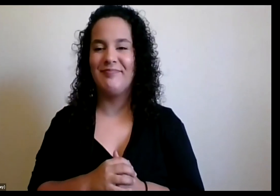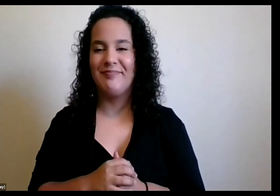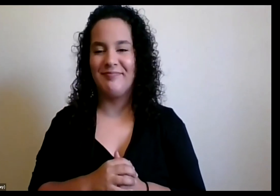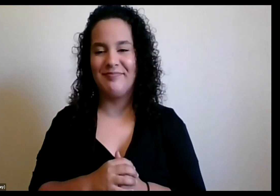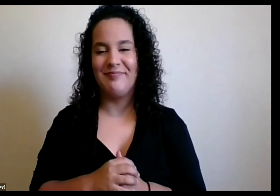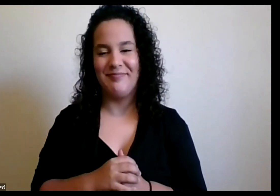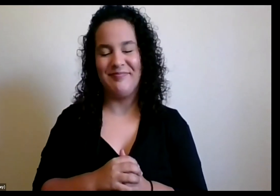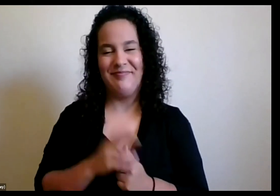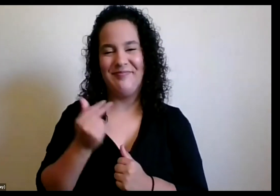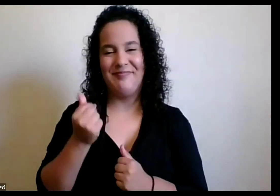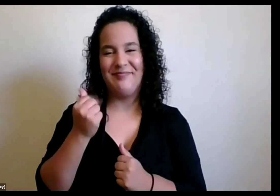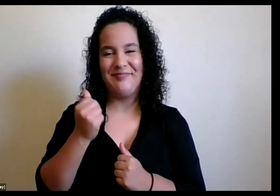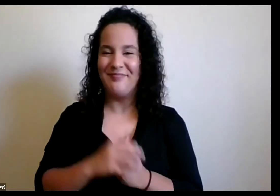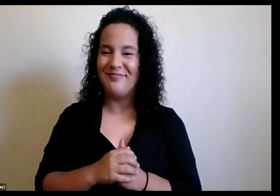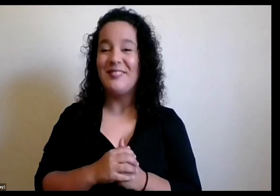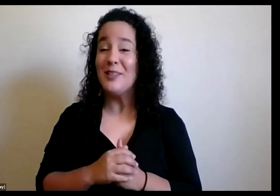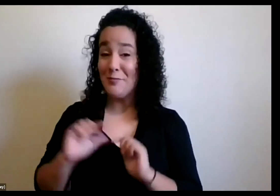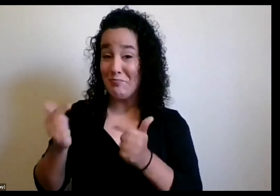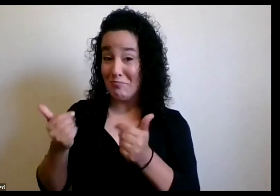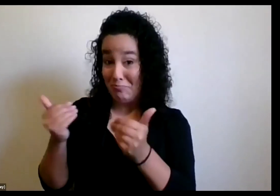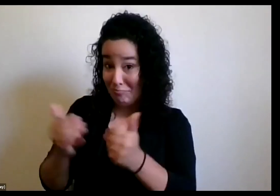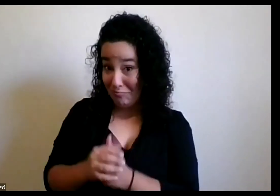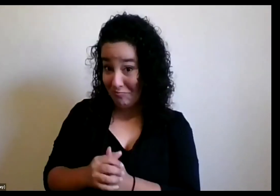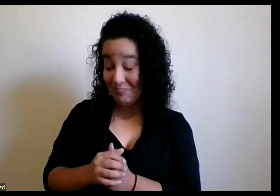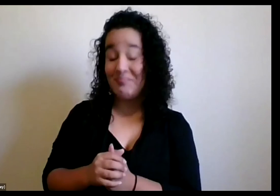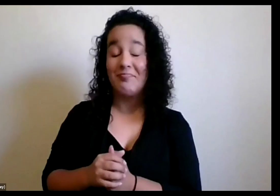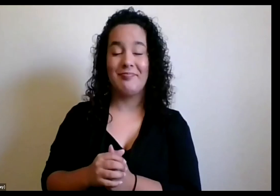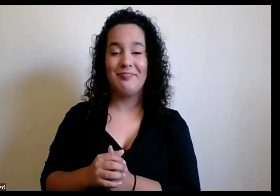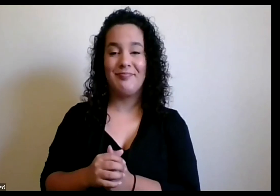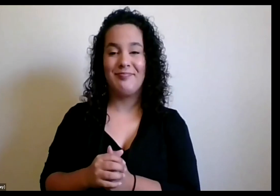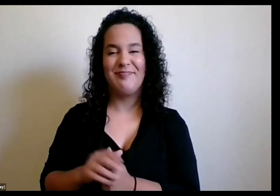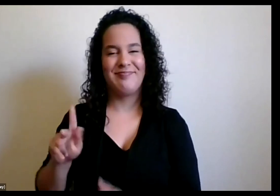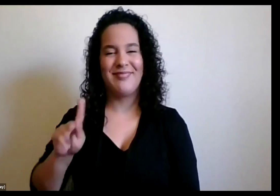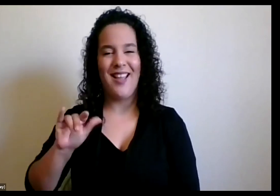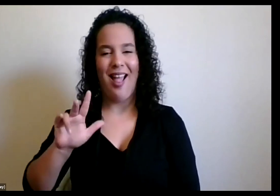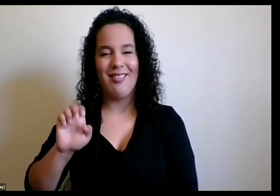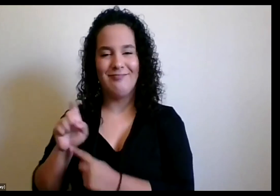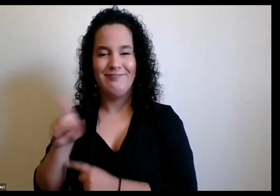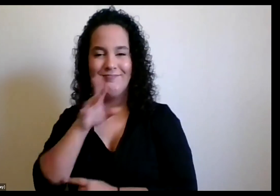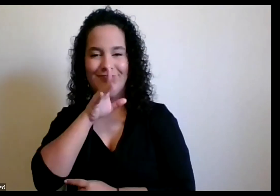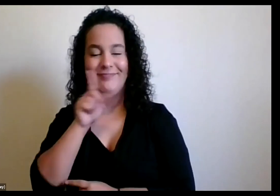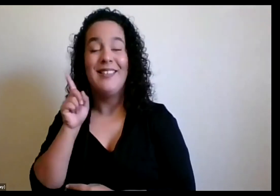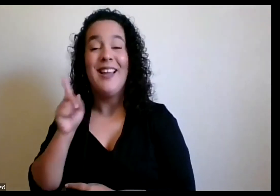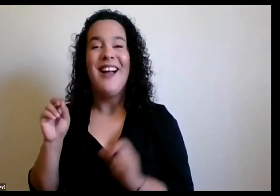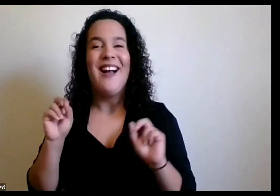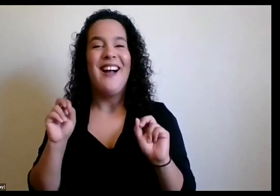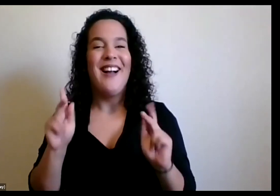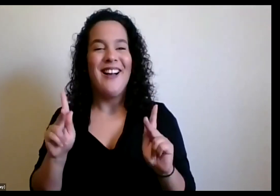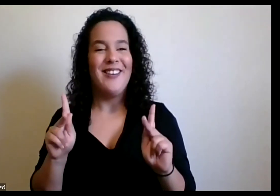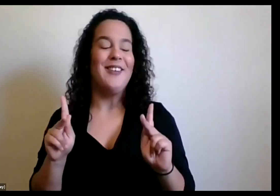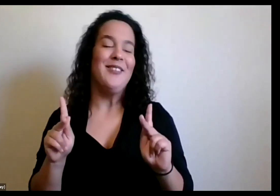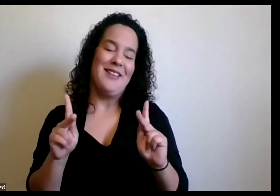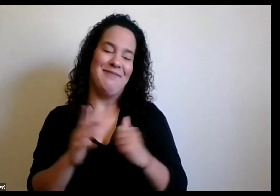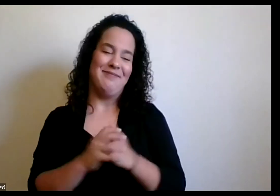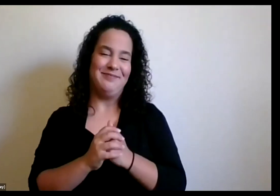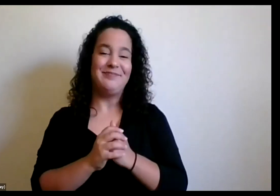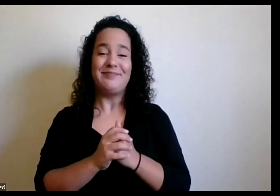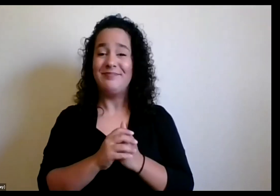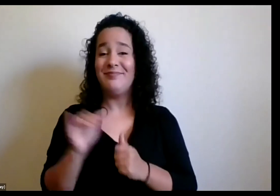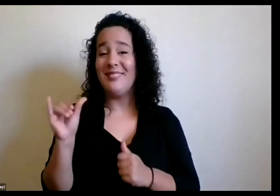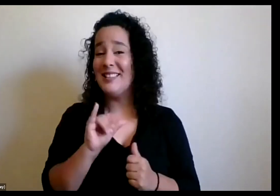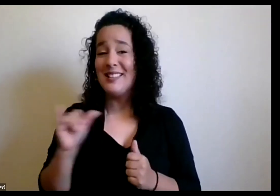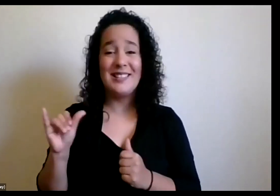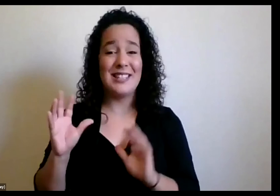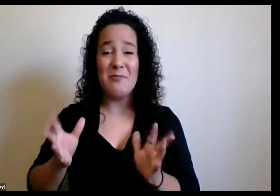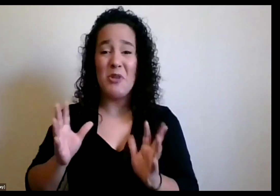here. Kyle, you want to take that one? Yeah, I mean, we're sort of, you're rehashing the same conversations we've